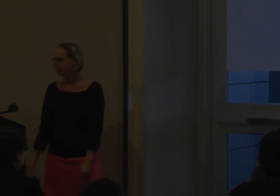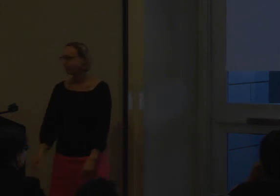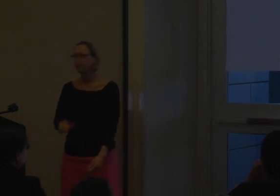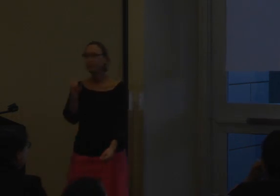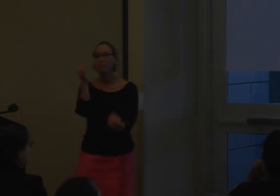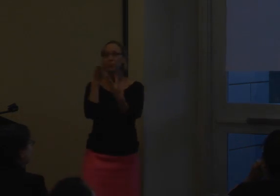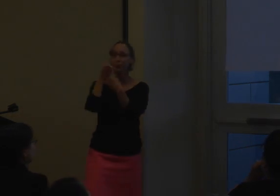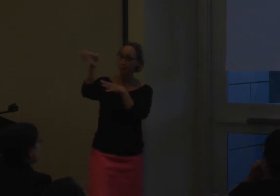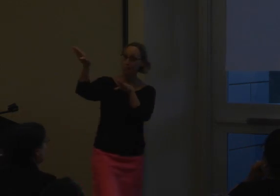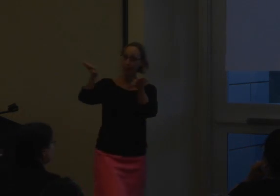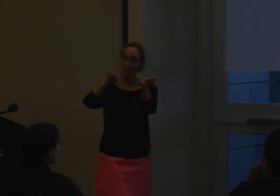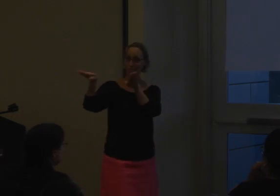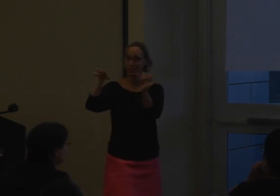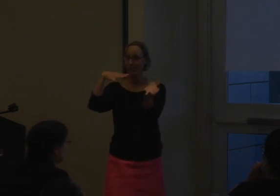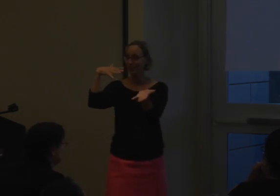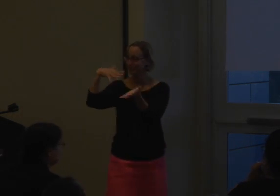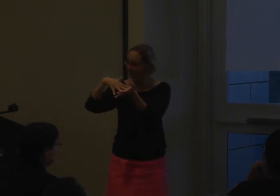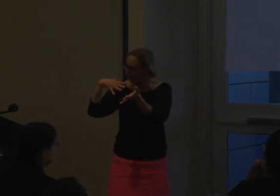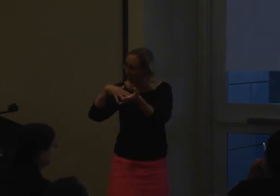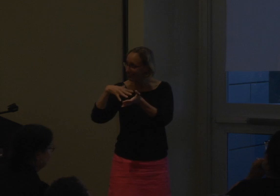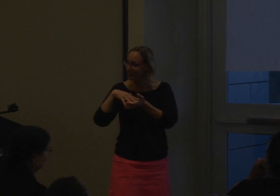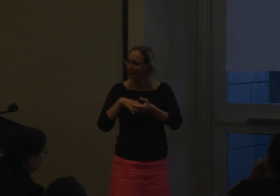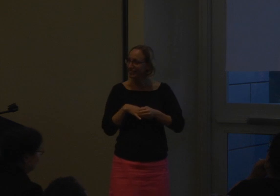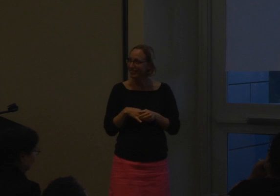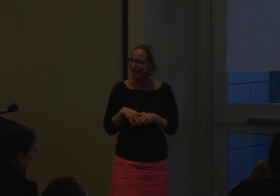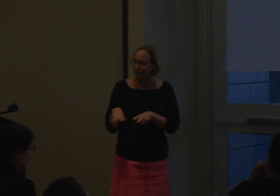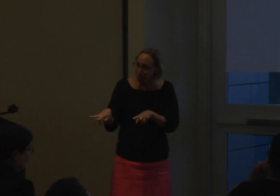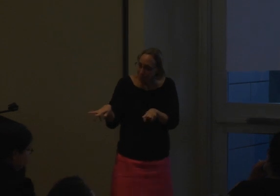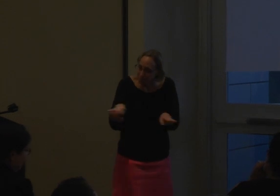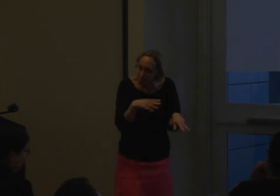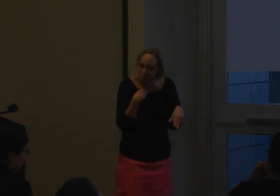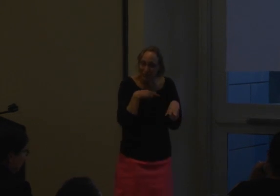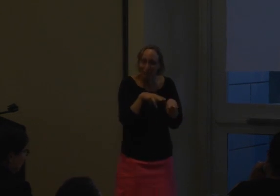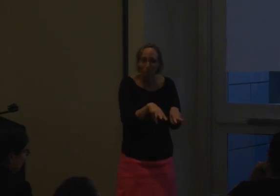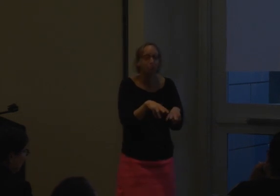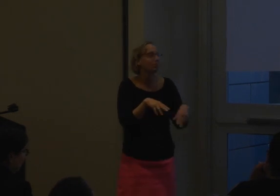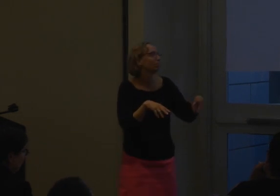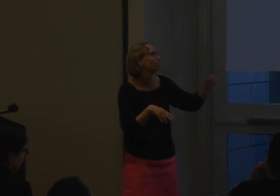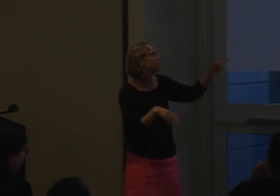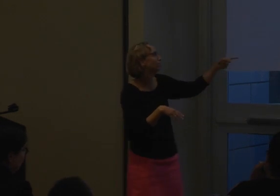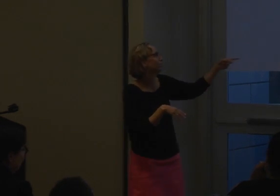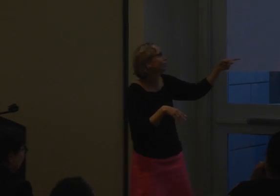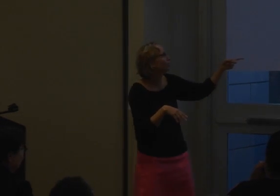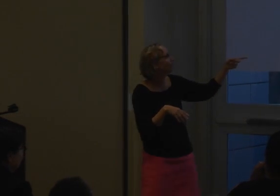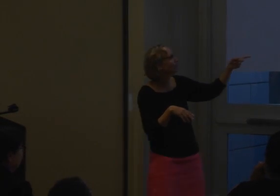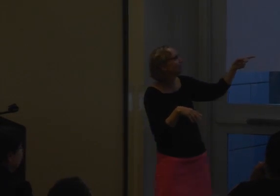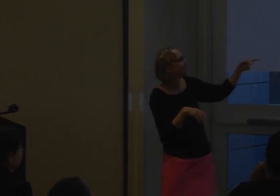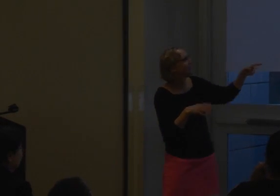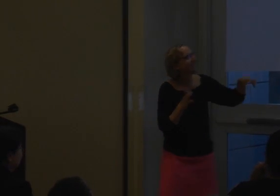is because they don't have the sound. Through behavior study and monitoring,